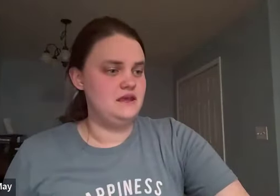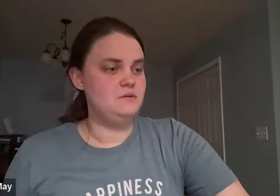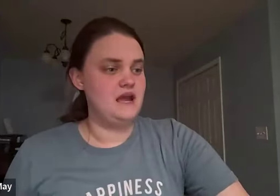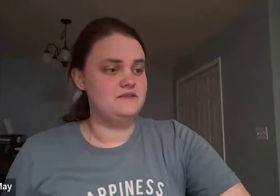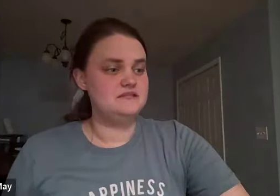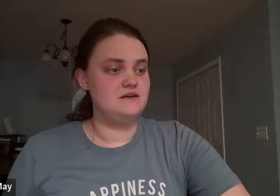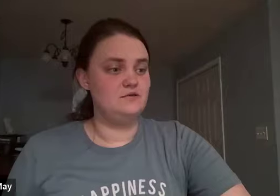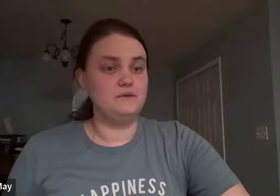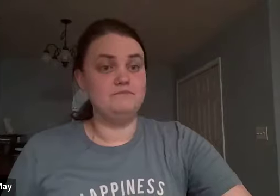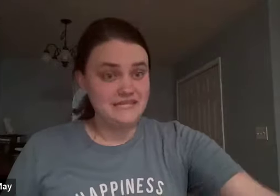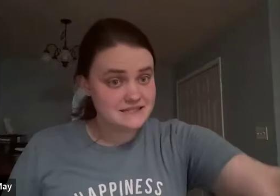Then we had the sign for meat.